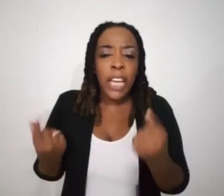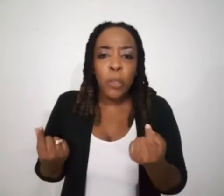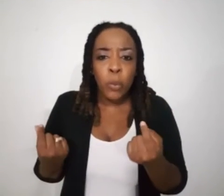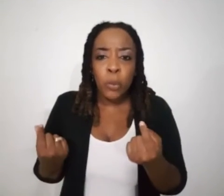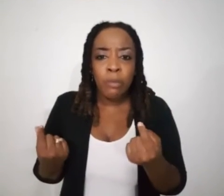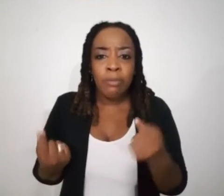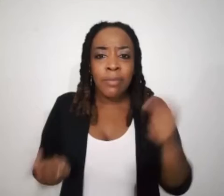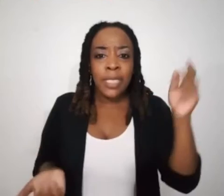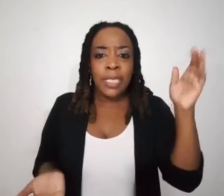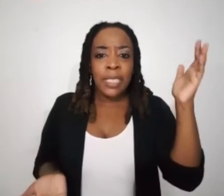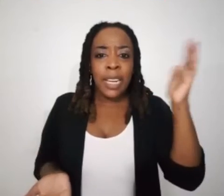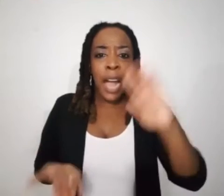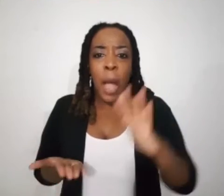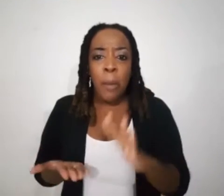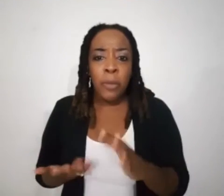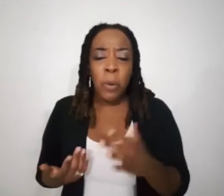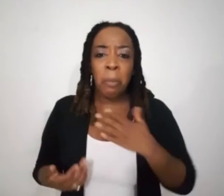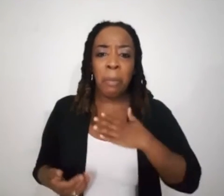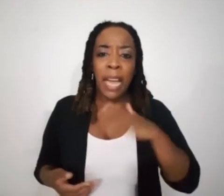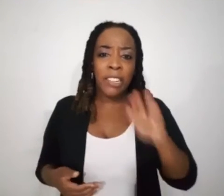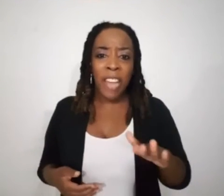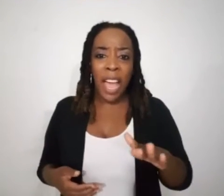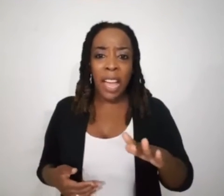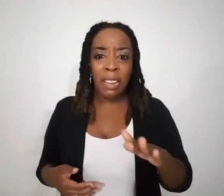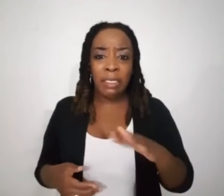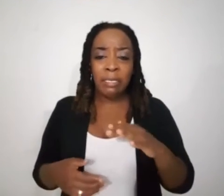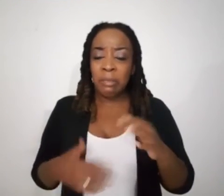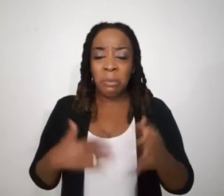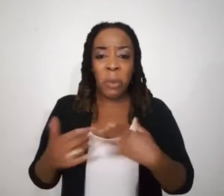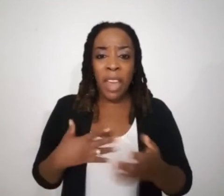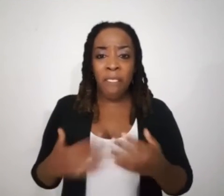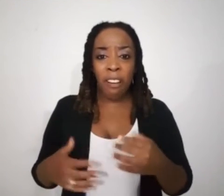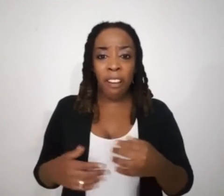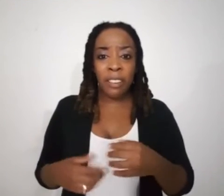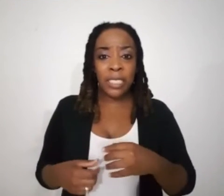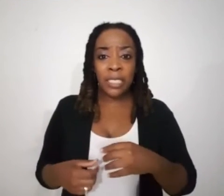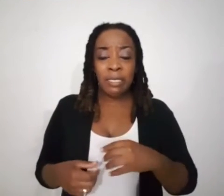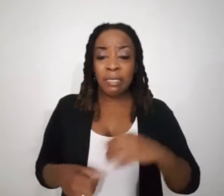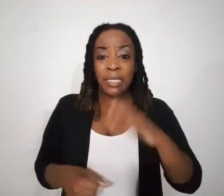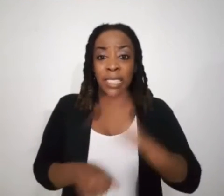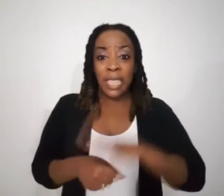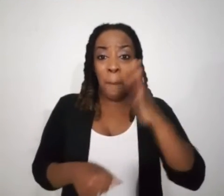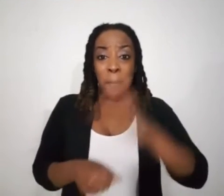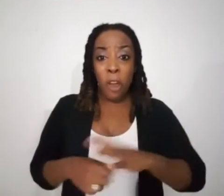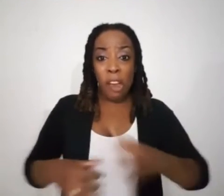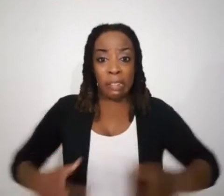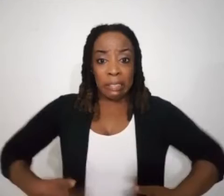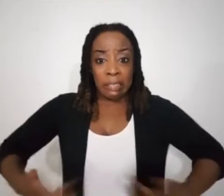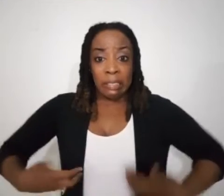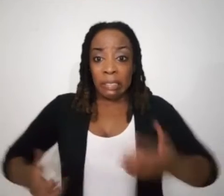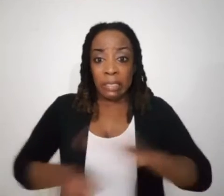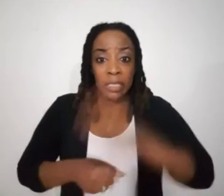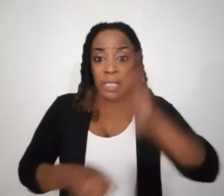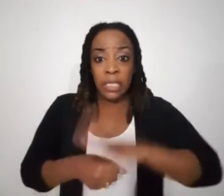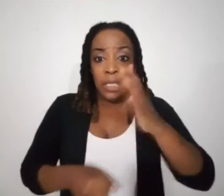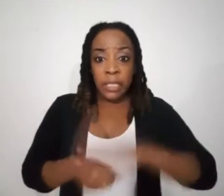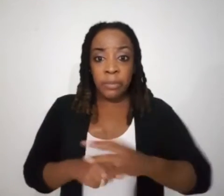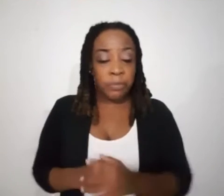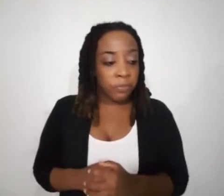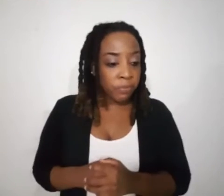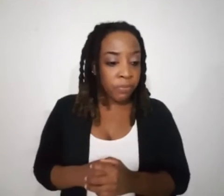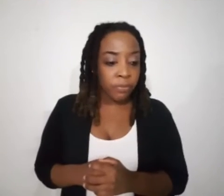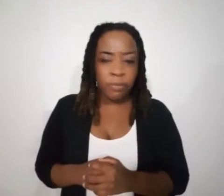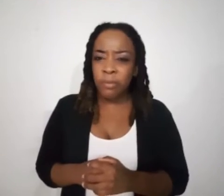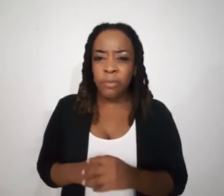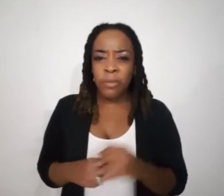tantrum? Okay, so temper tantrums occur sometimes because children can't express